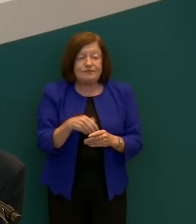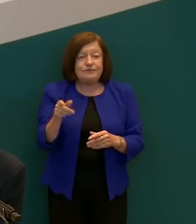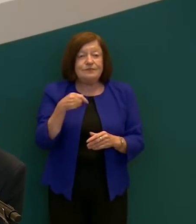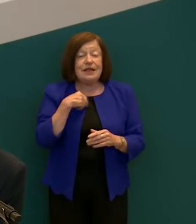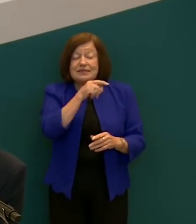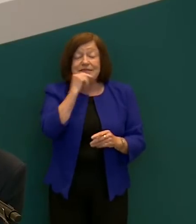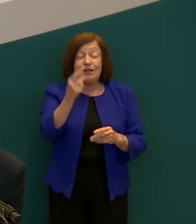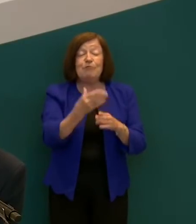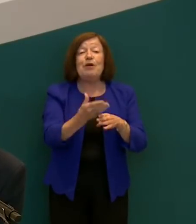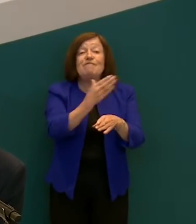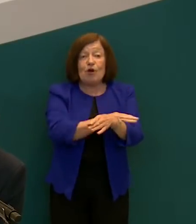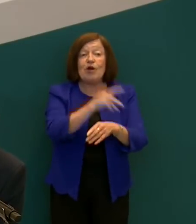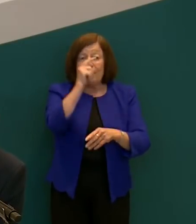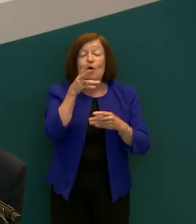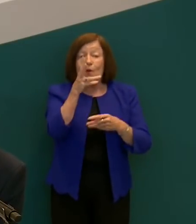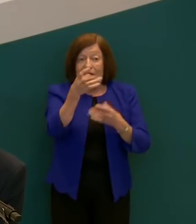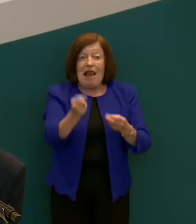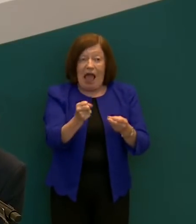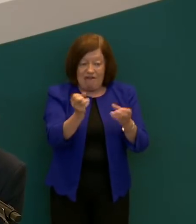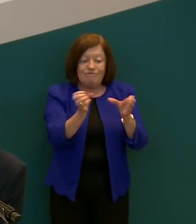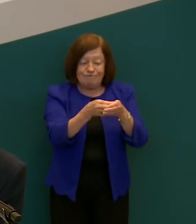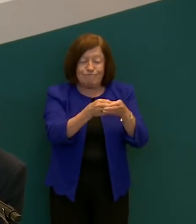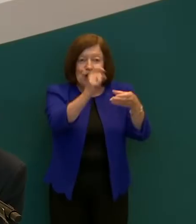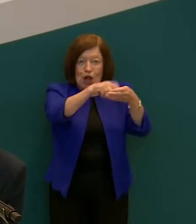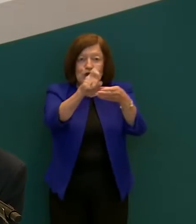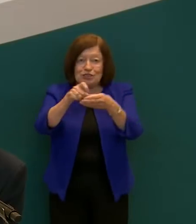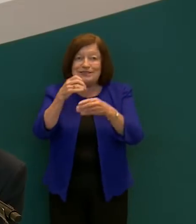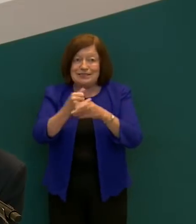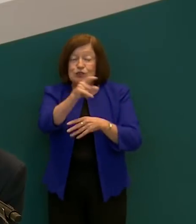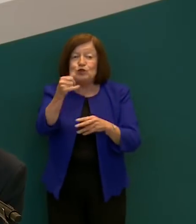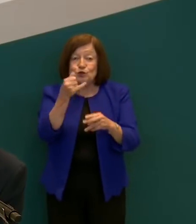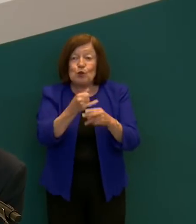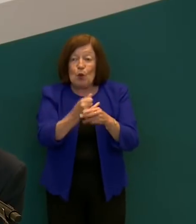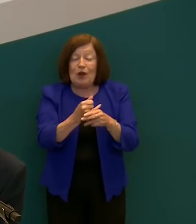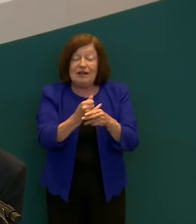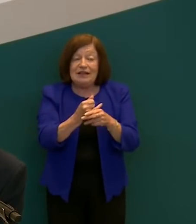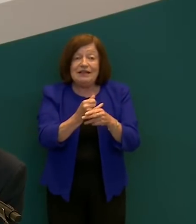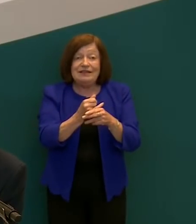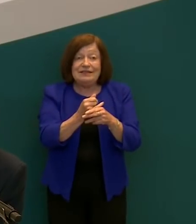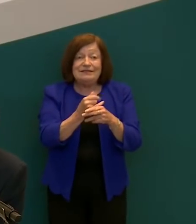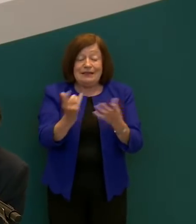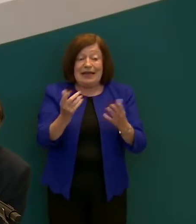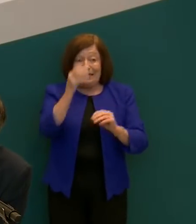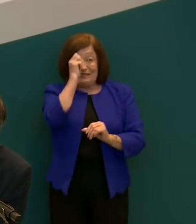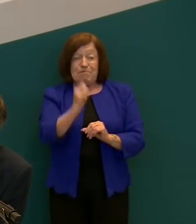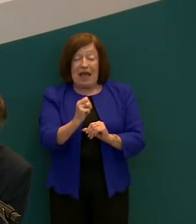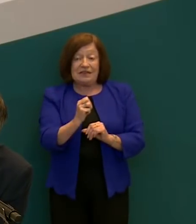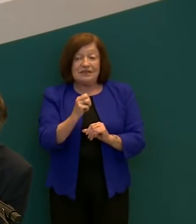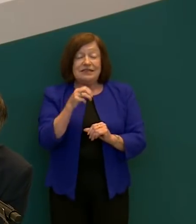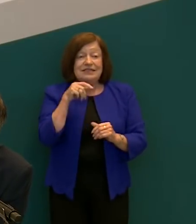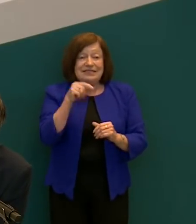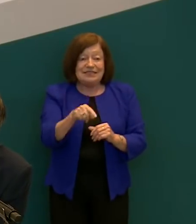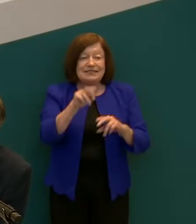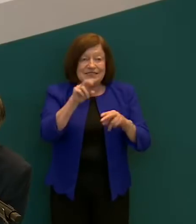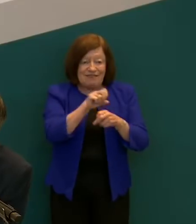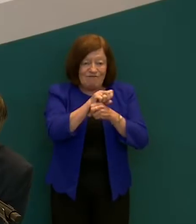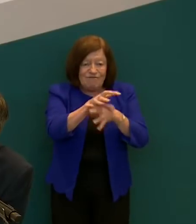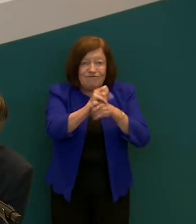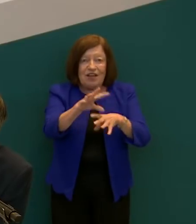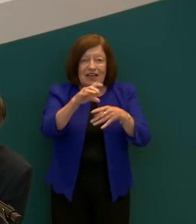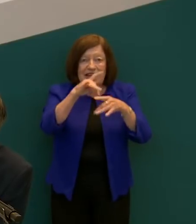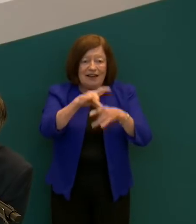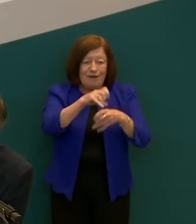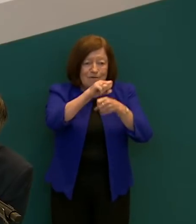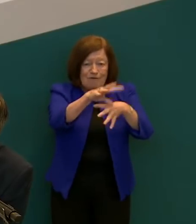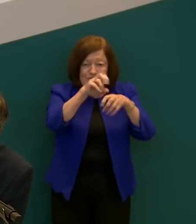here previously, I think there will be clusters, there will be cases. It's virtually inevitable, because this is an infectious disease that spreads when